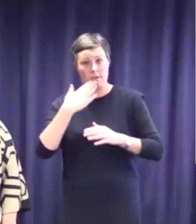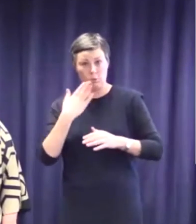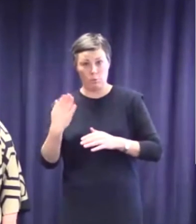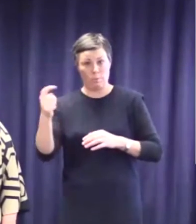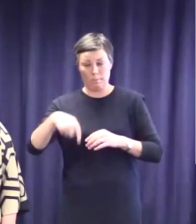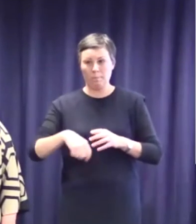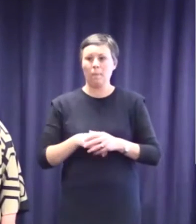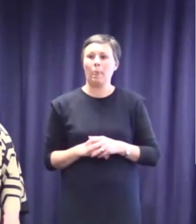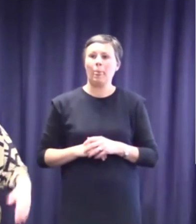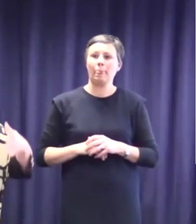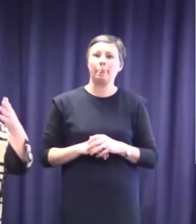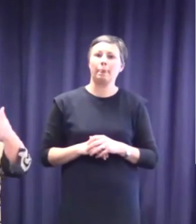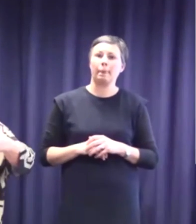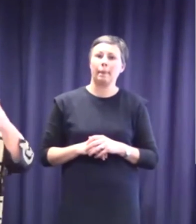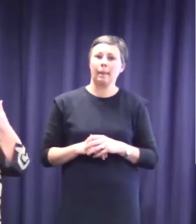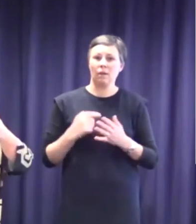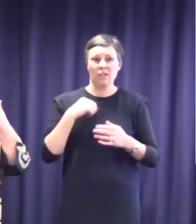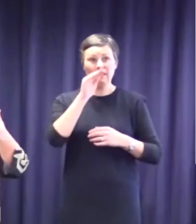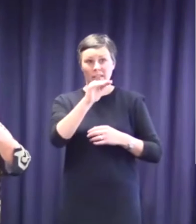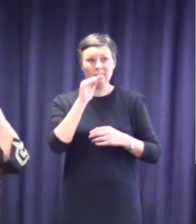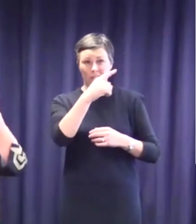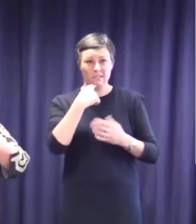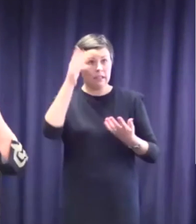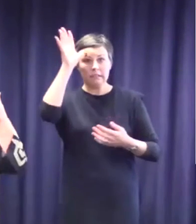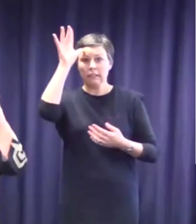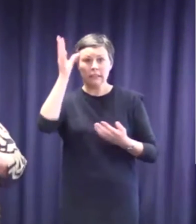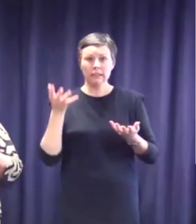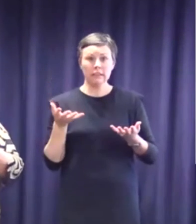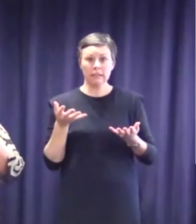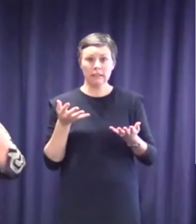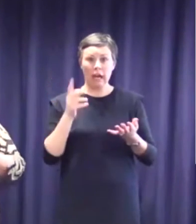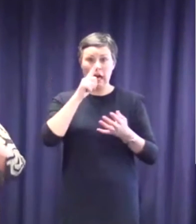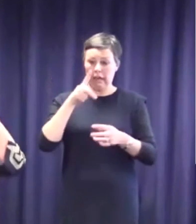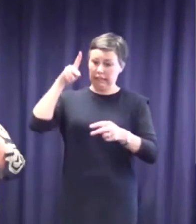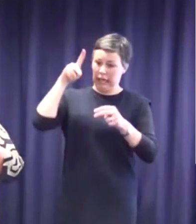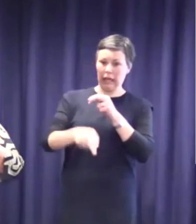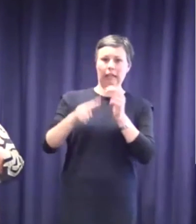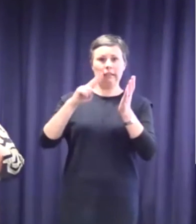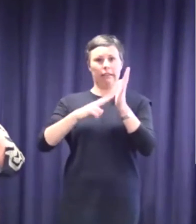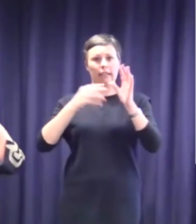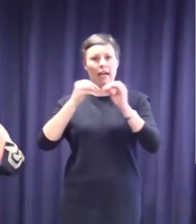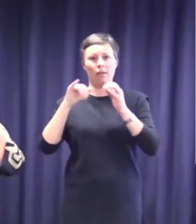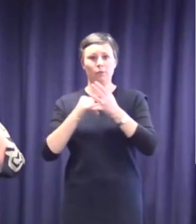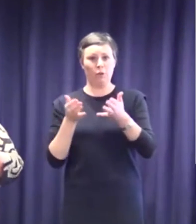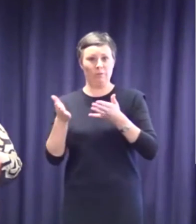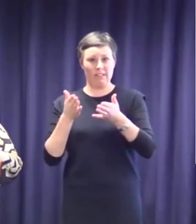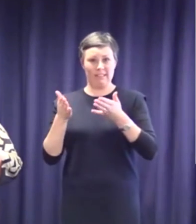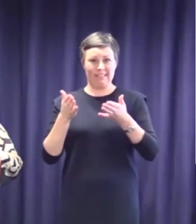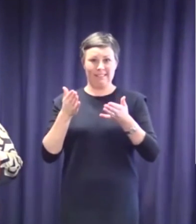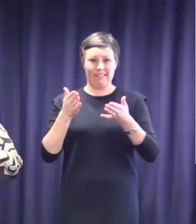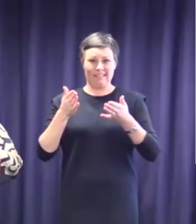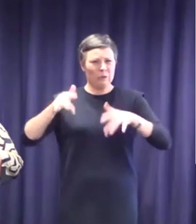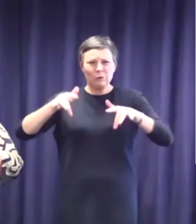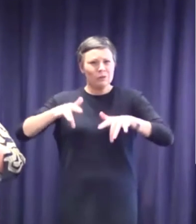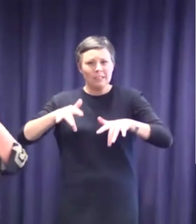you, to say, look, this is a nonsense. You can't cut NABS services at the